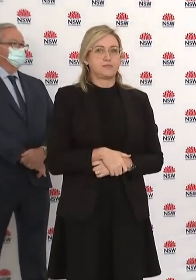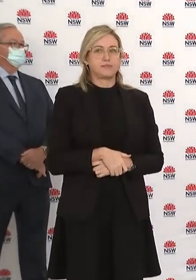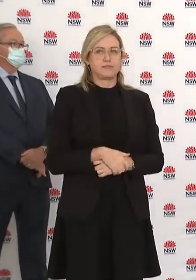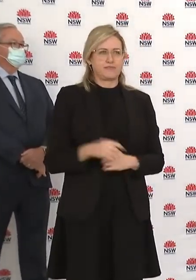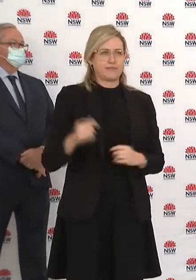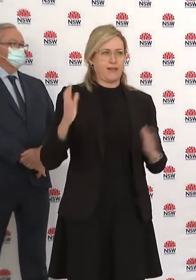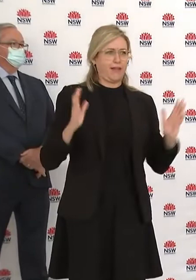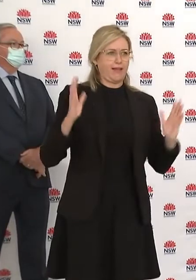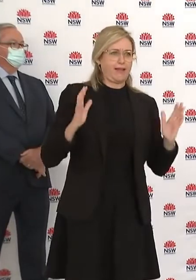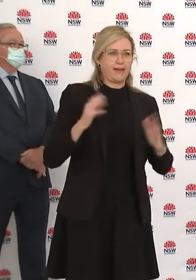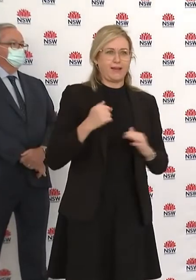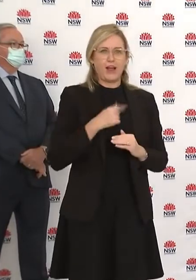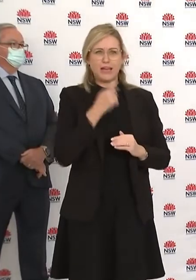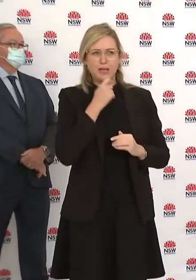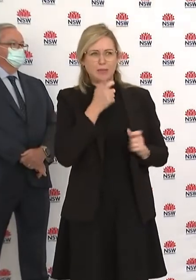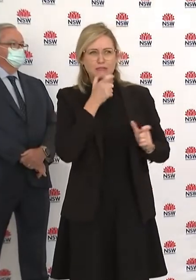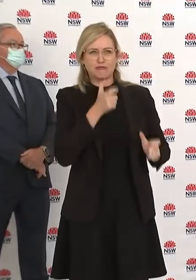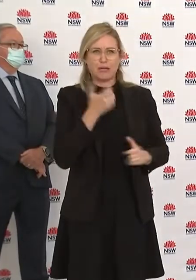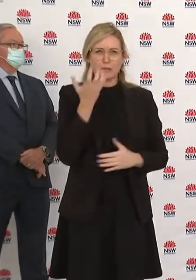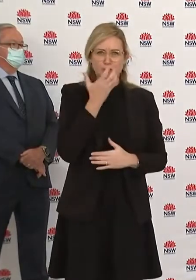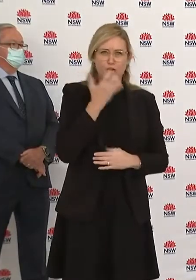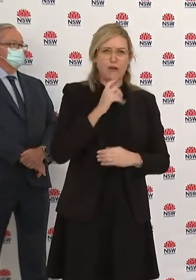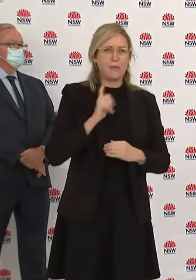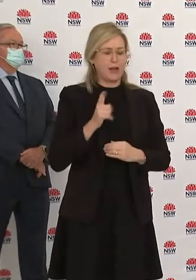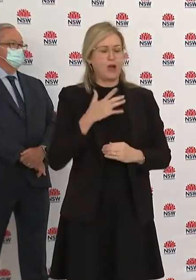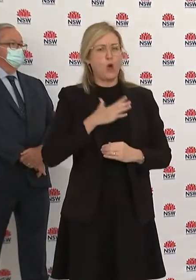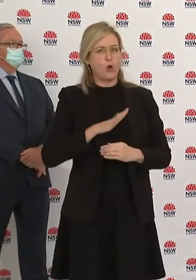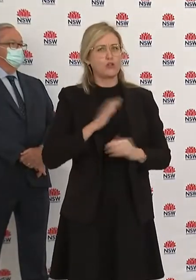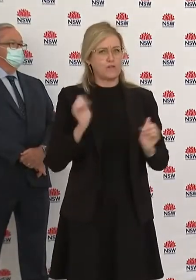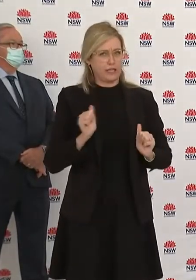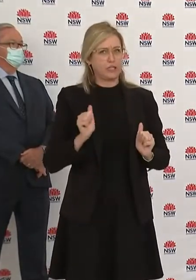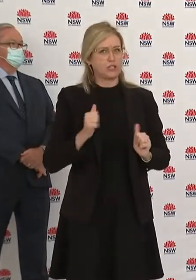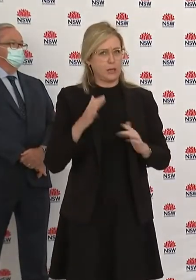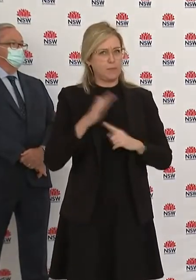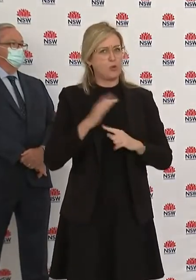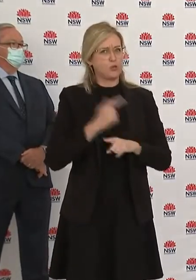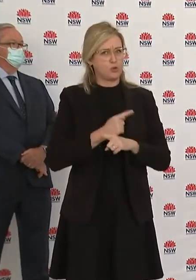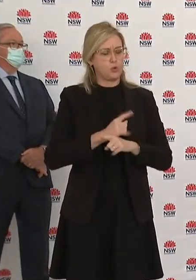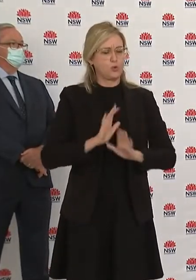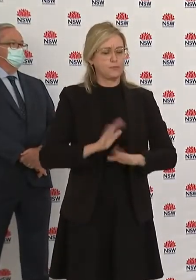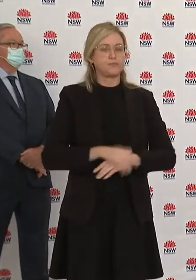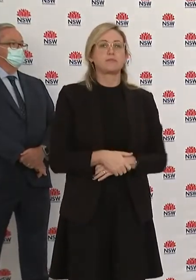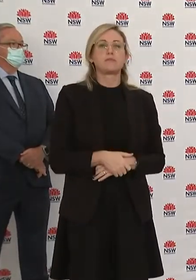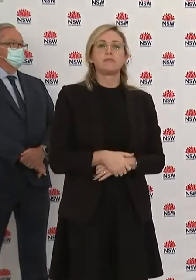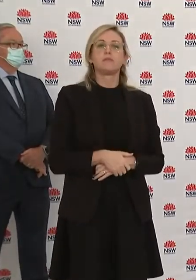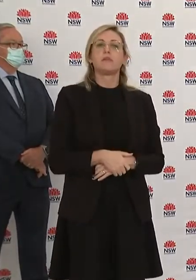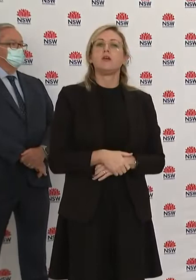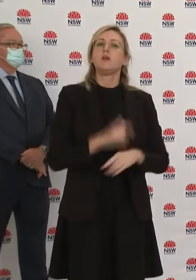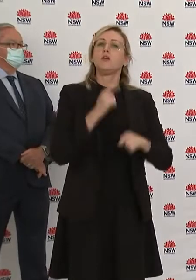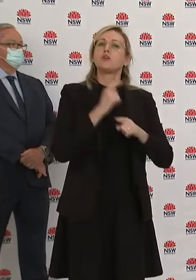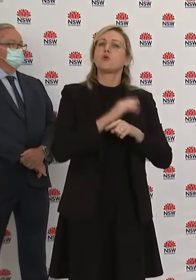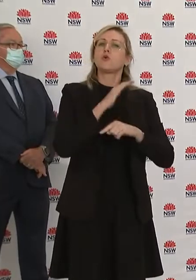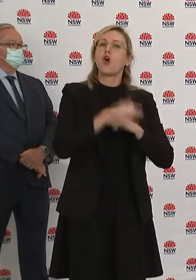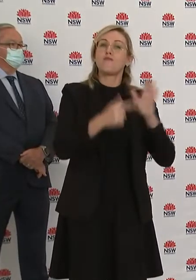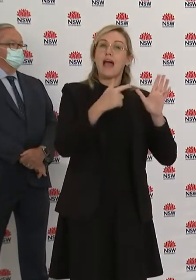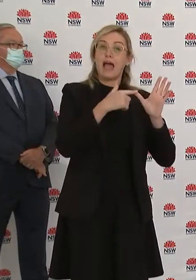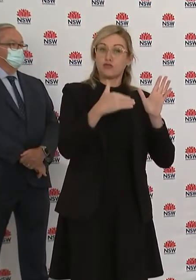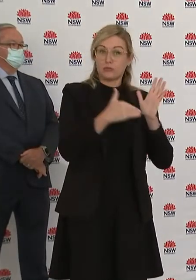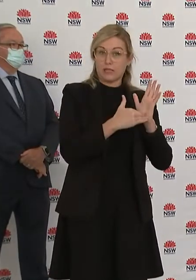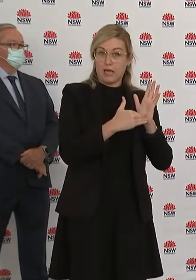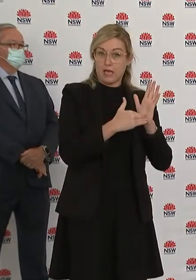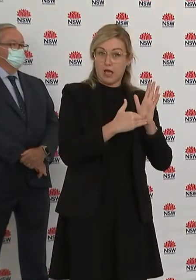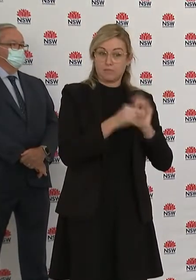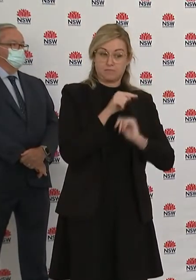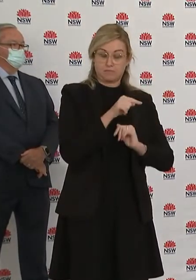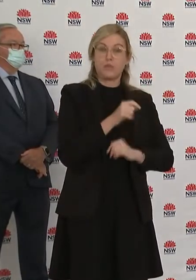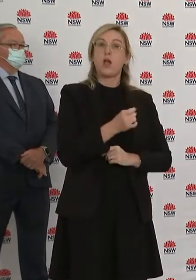lots of raised voices. In terms of AstraZeneca, I have had AstraZeneca.